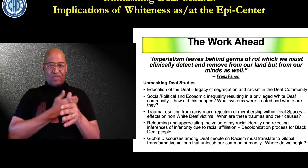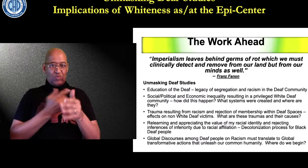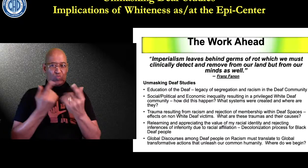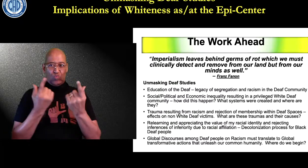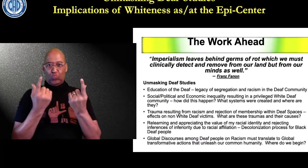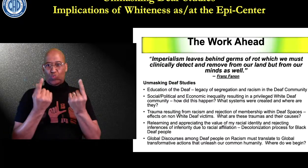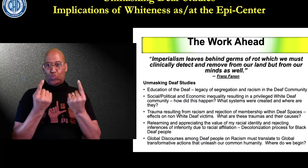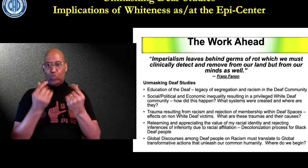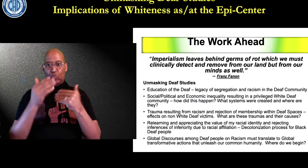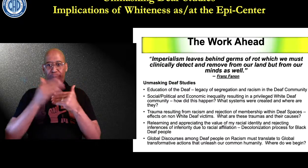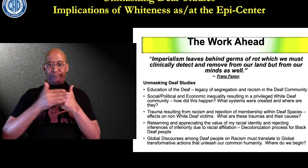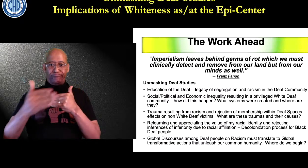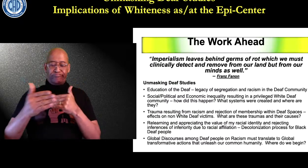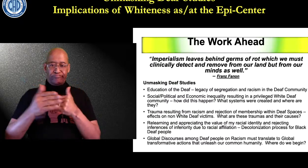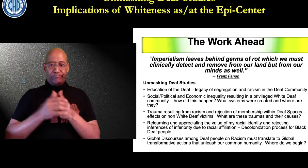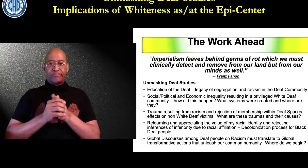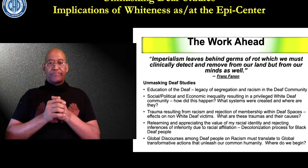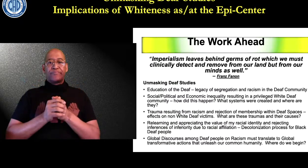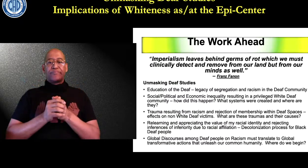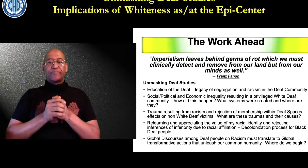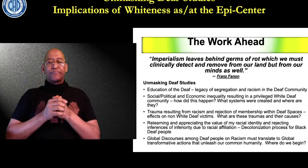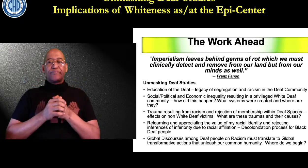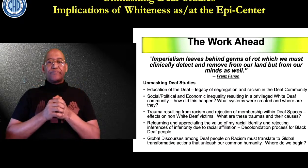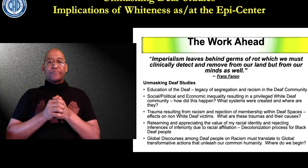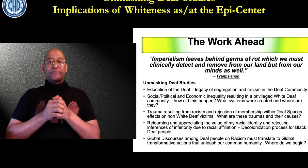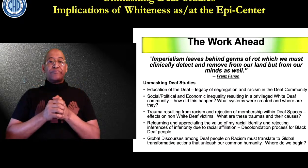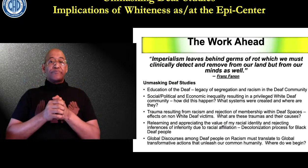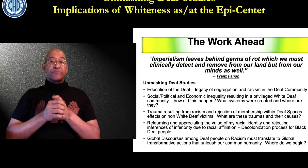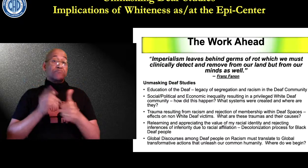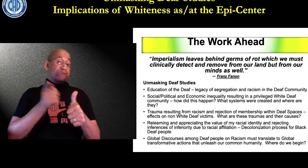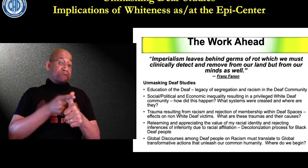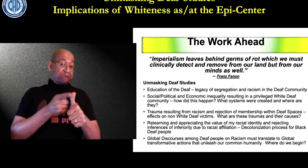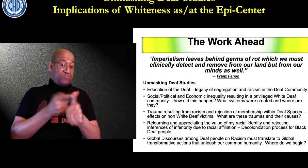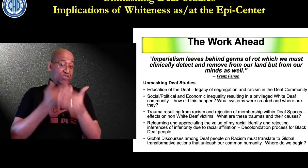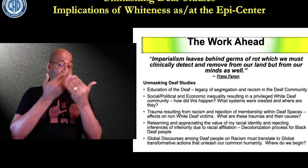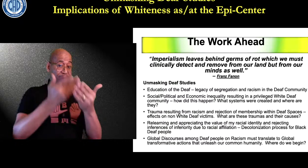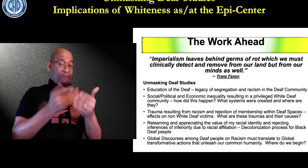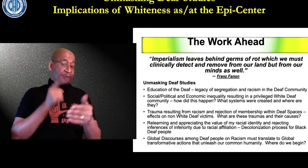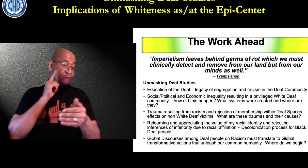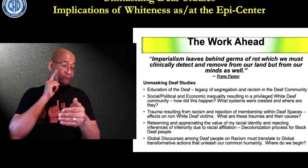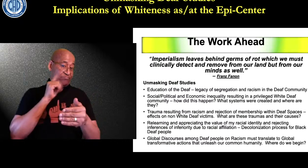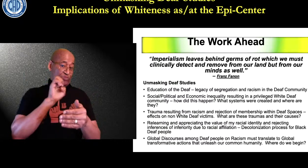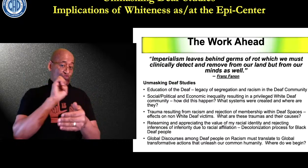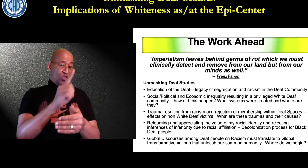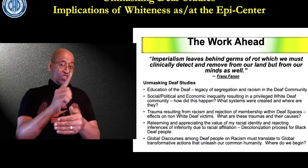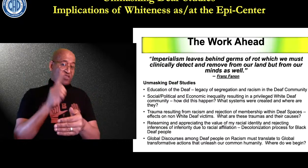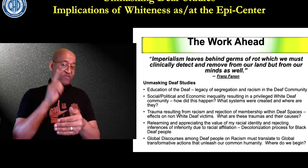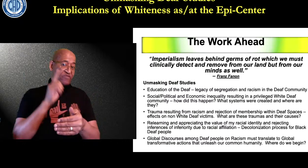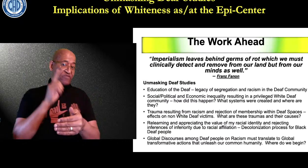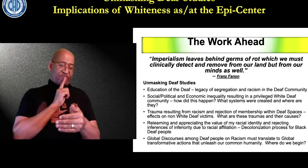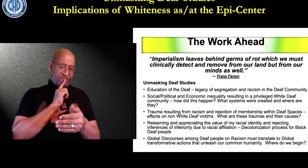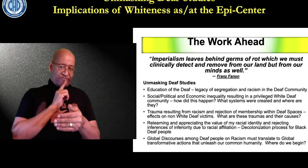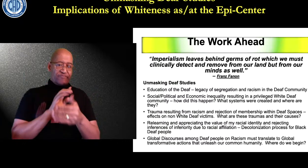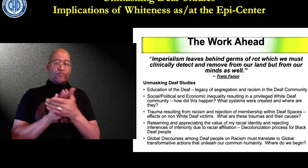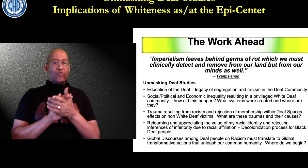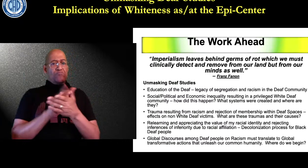Working ahead. So what is left for us to do? What's the next step?